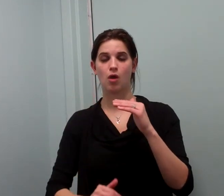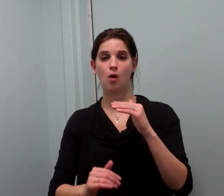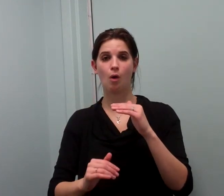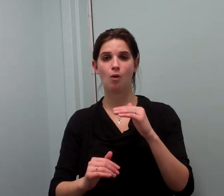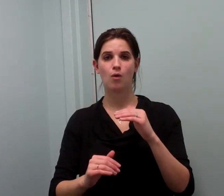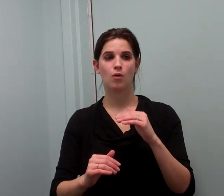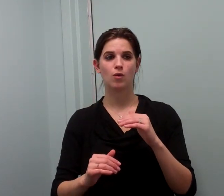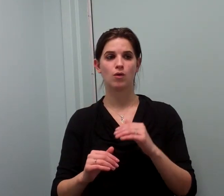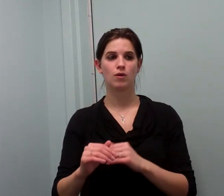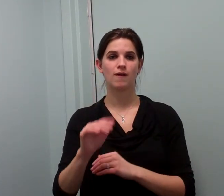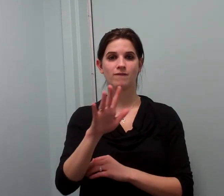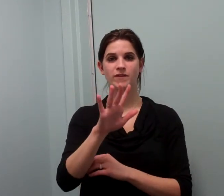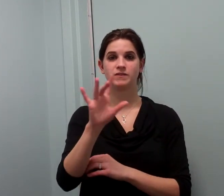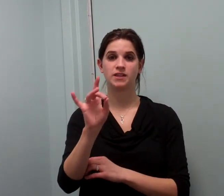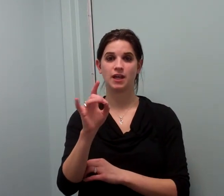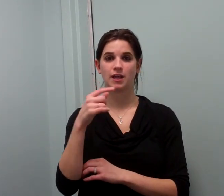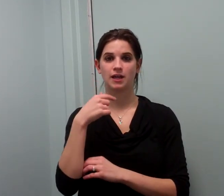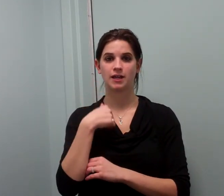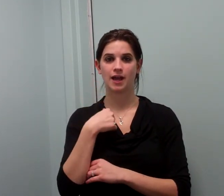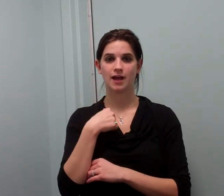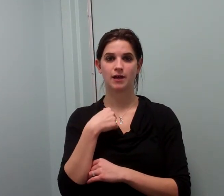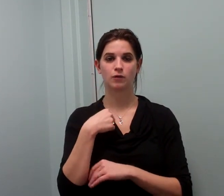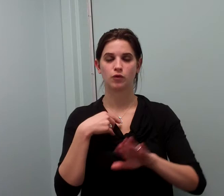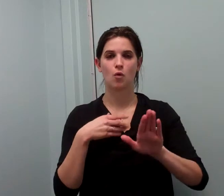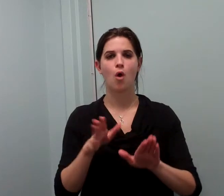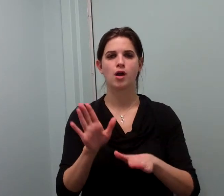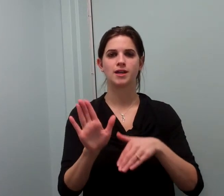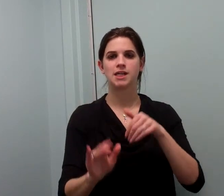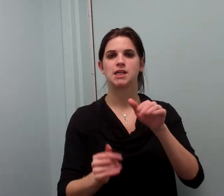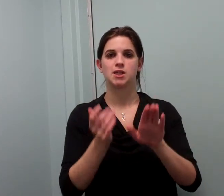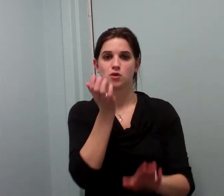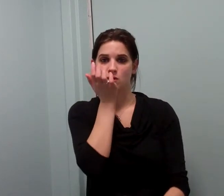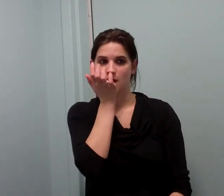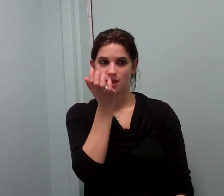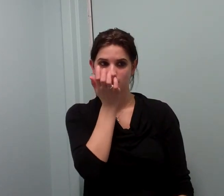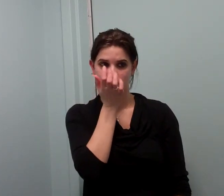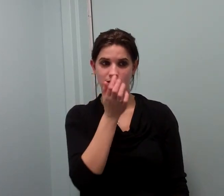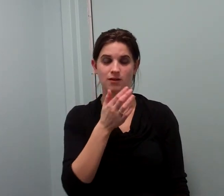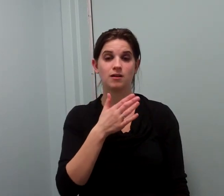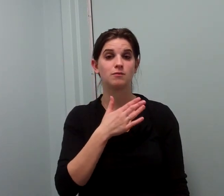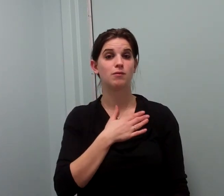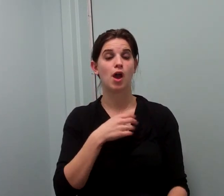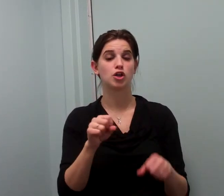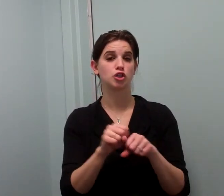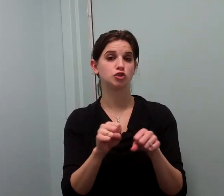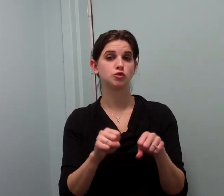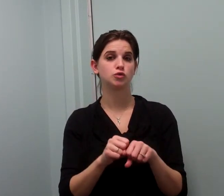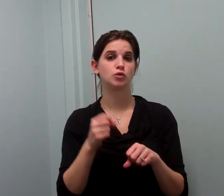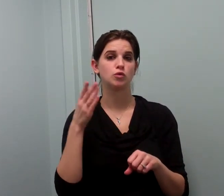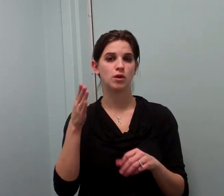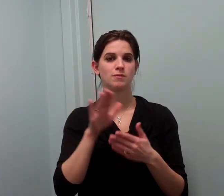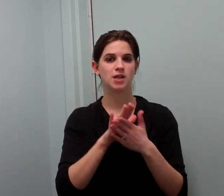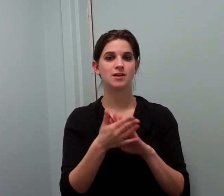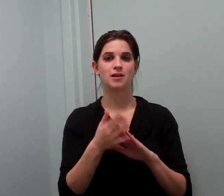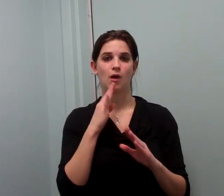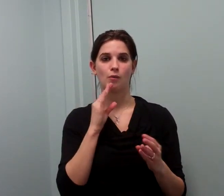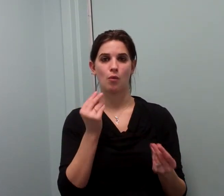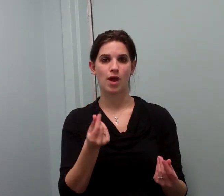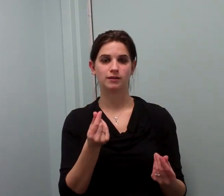the tulips this morning, I would have gotten my shoes wet or my toes or whatever. That's the dew point.